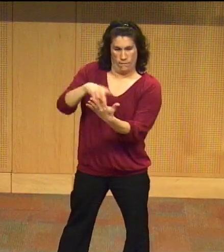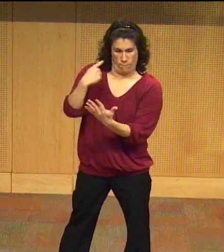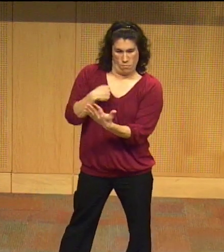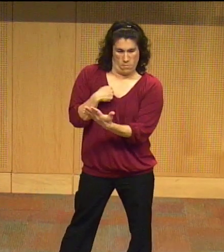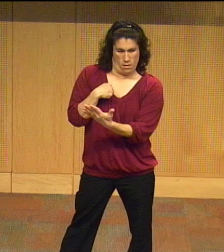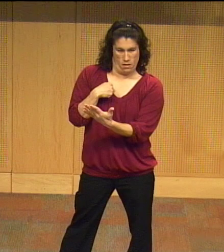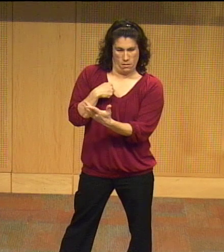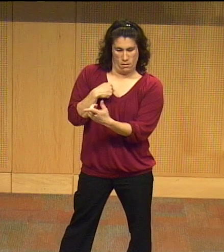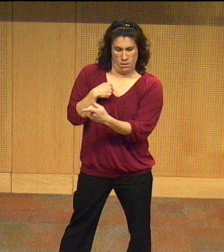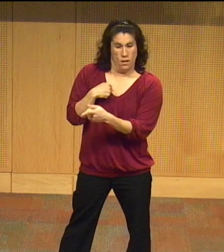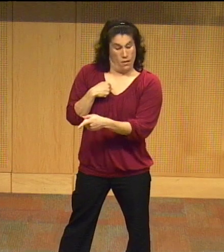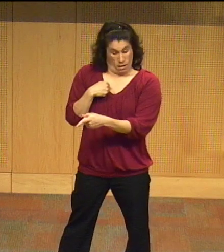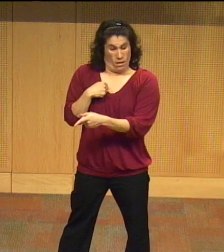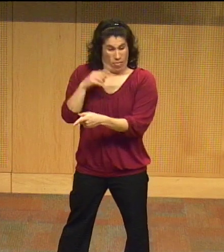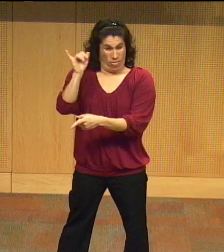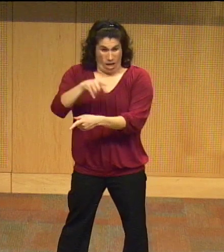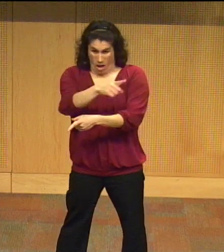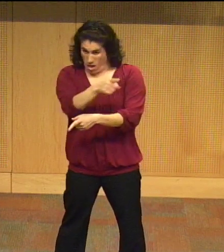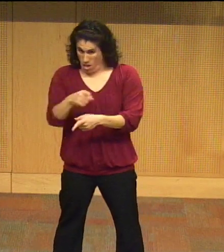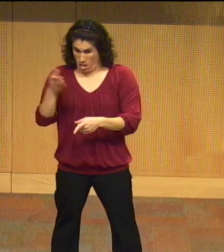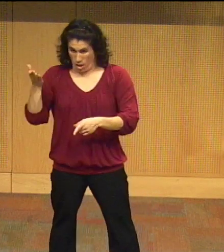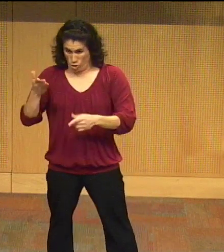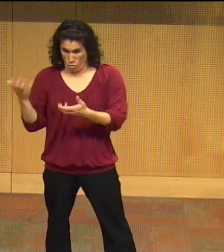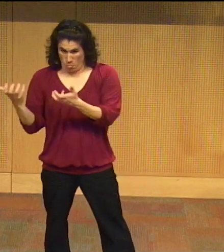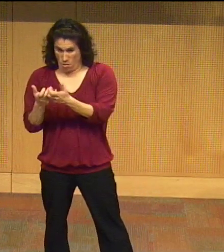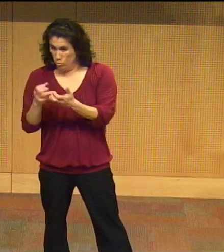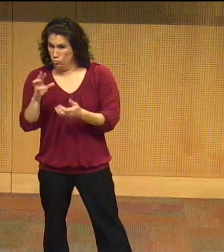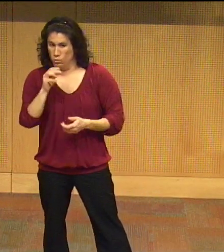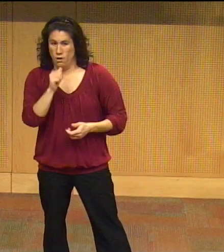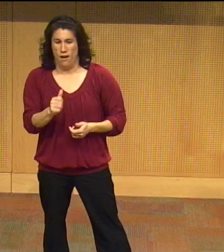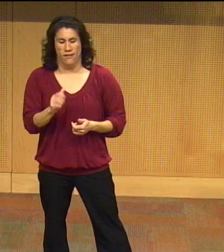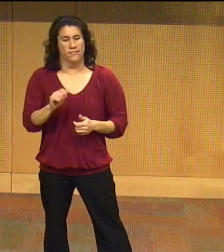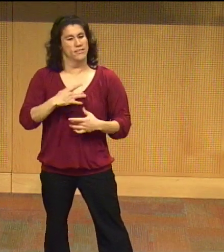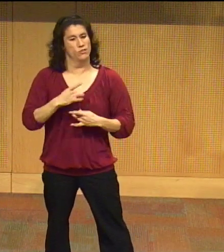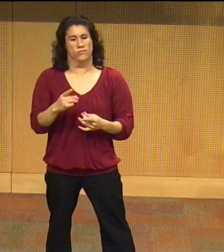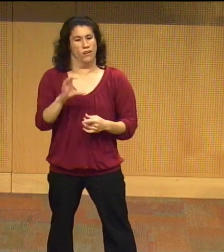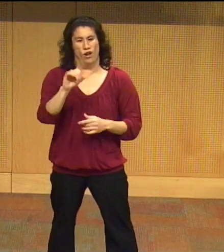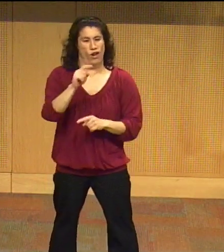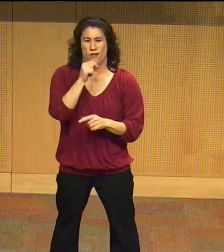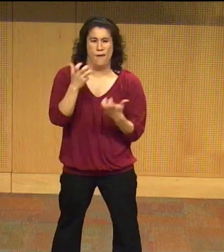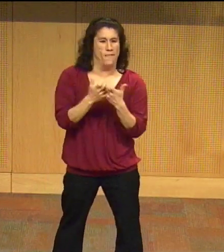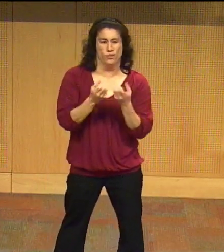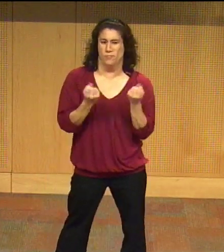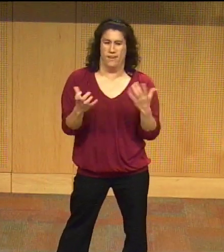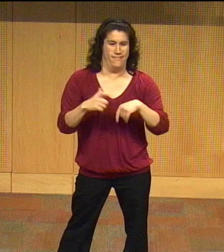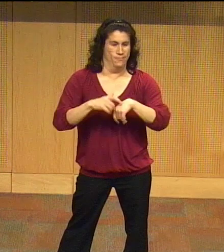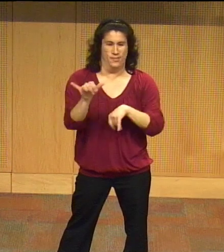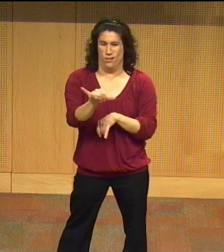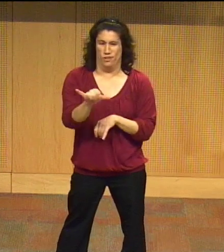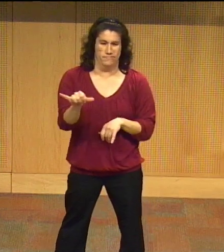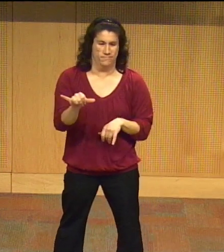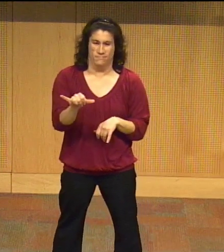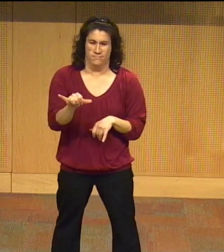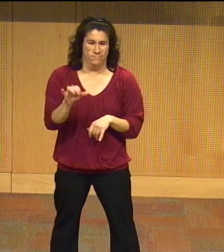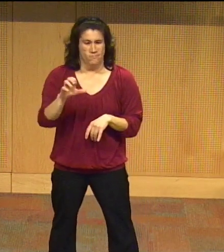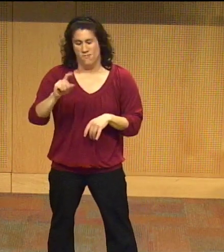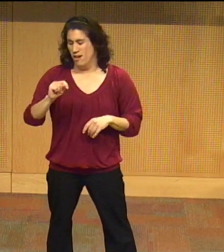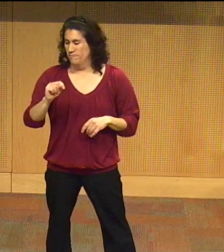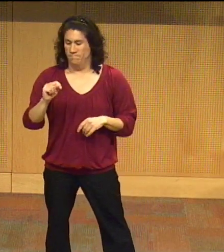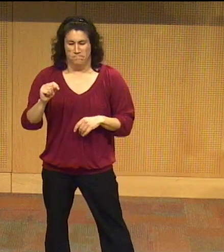hearing peers to read the information and tell me if there were any discrepancies with what I got through the CART services, and there were